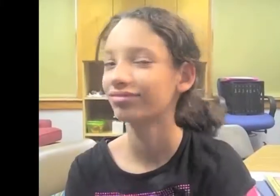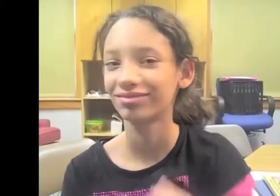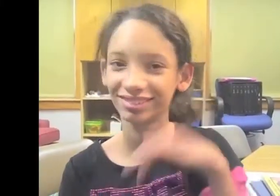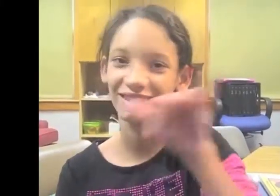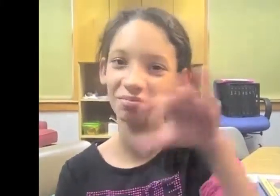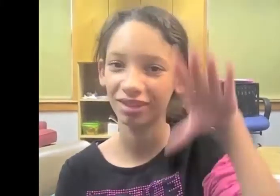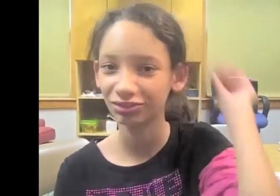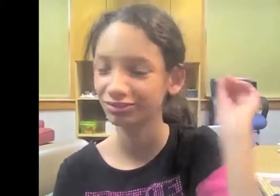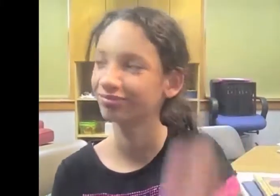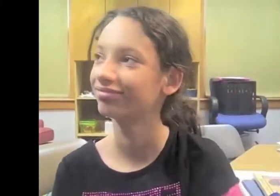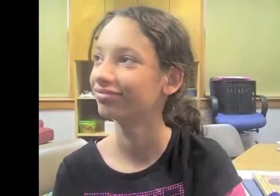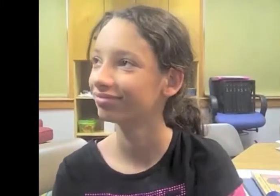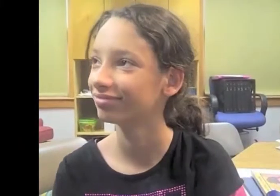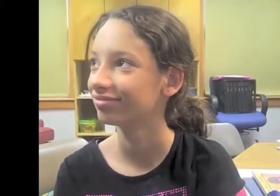Not the same, the Patriots.